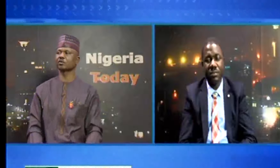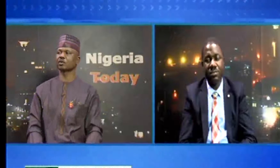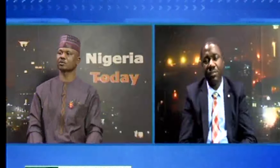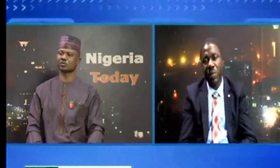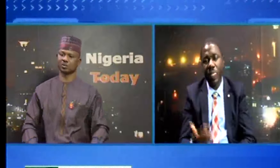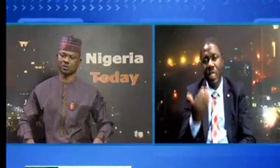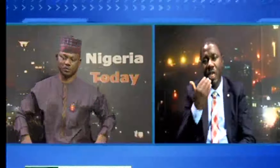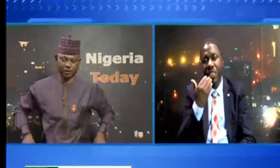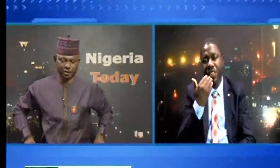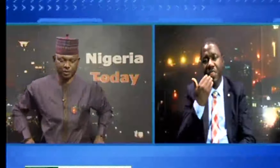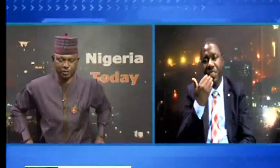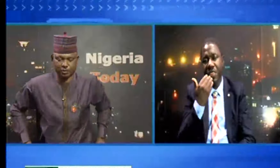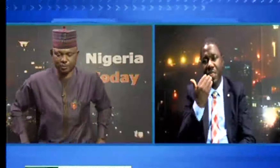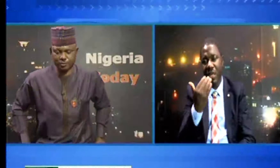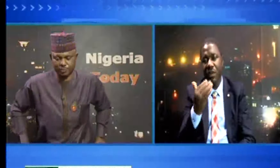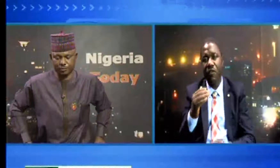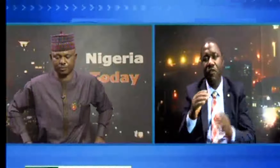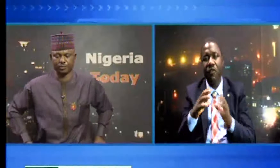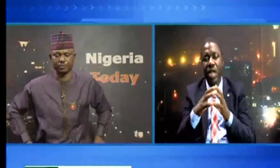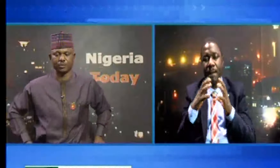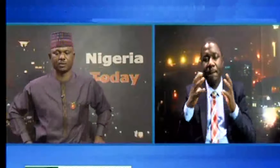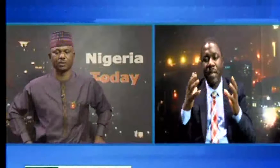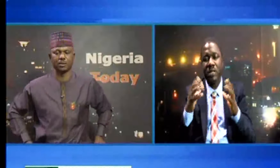Thank you so very much.